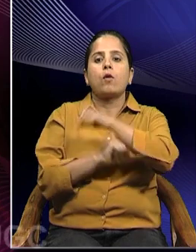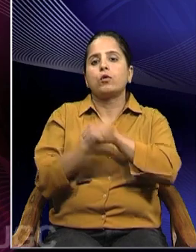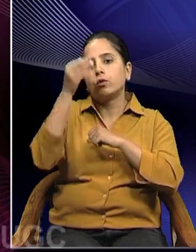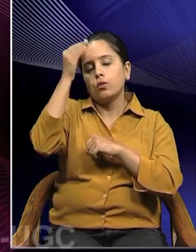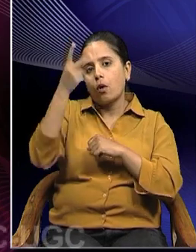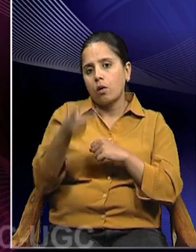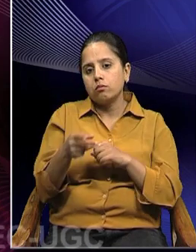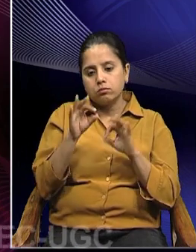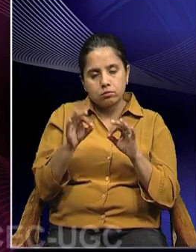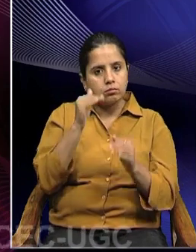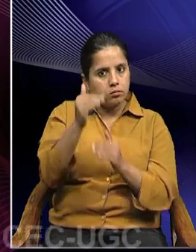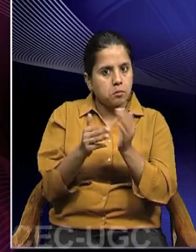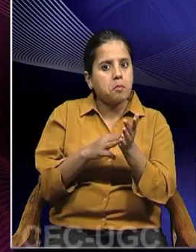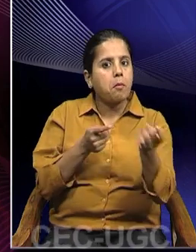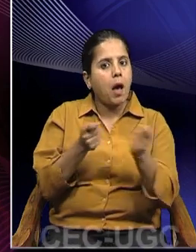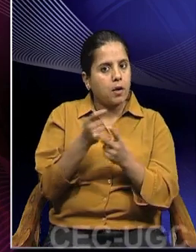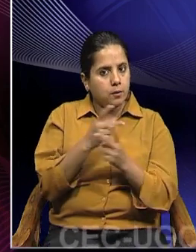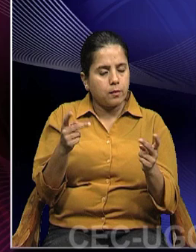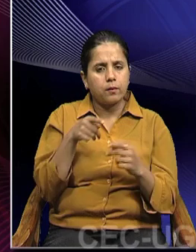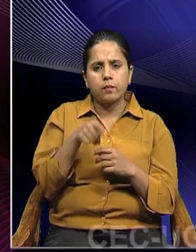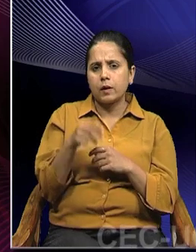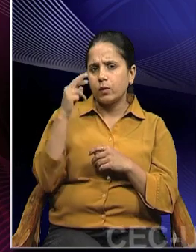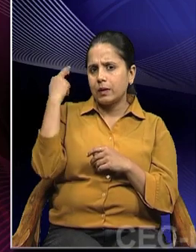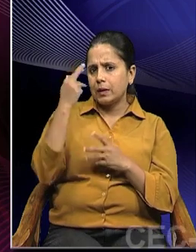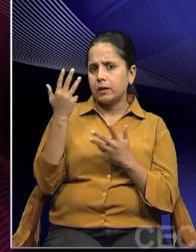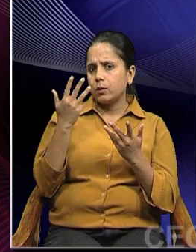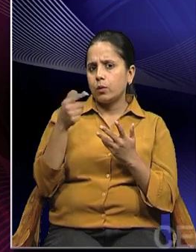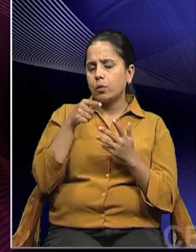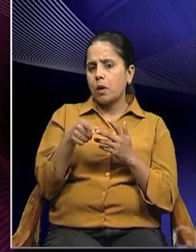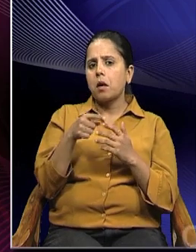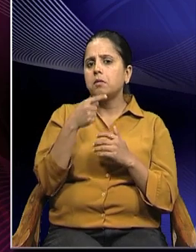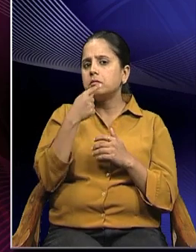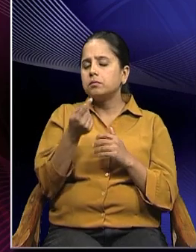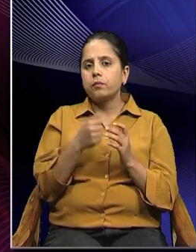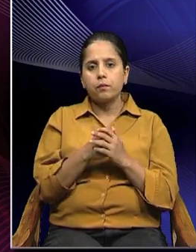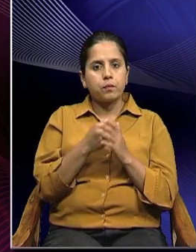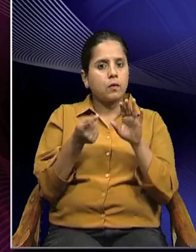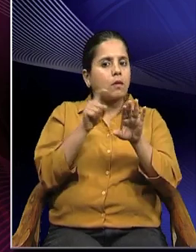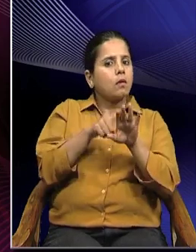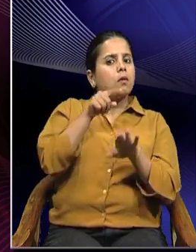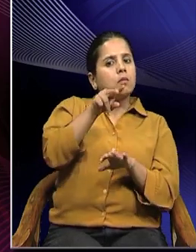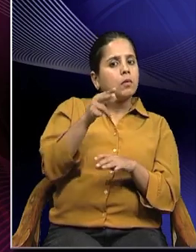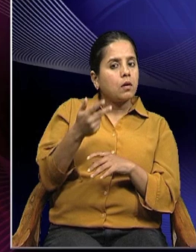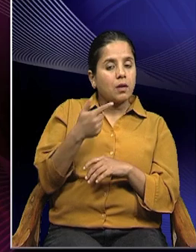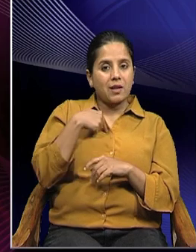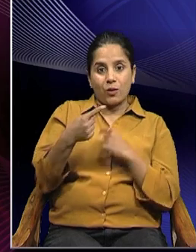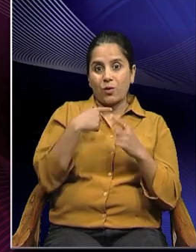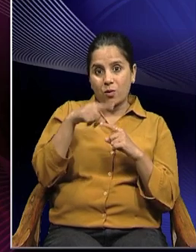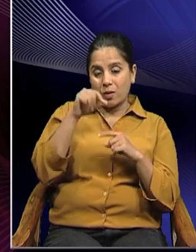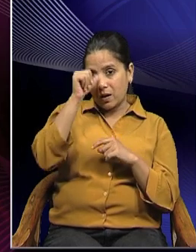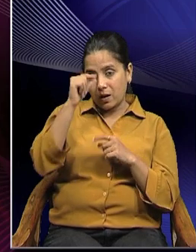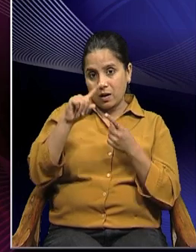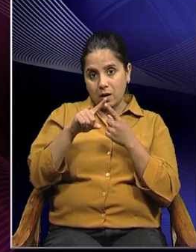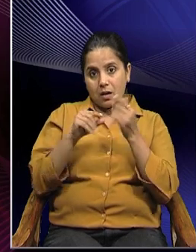concept of effective management. Now, what is the reason behind saying that? It is not because that we are talking about Indian